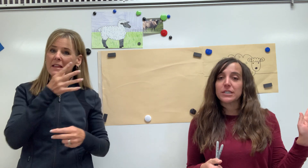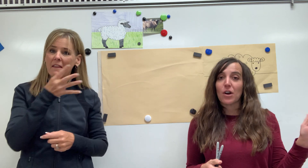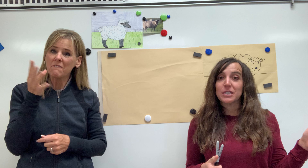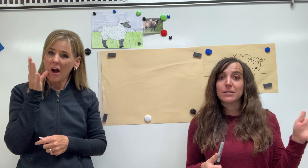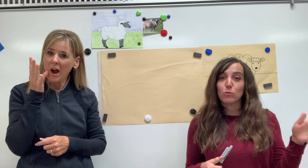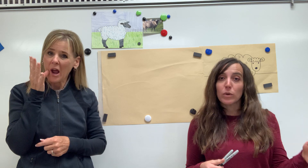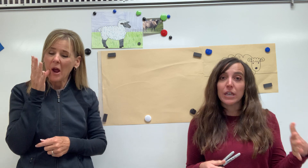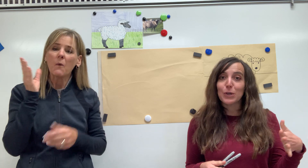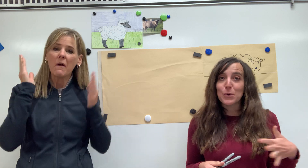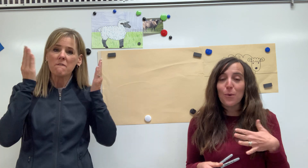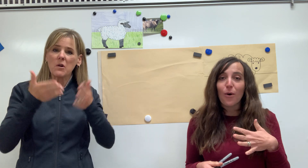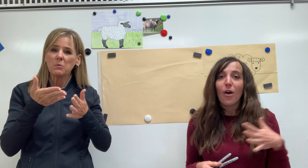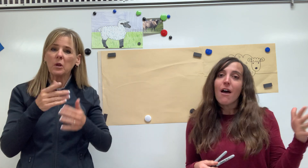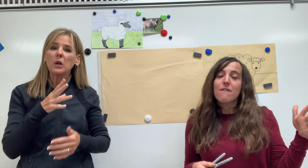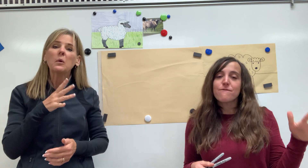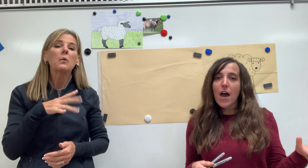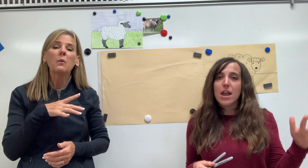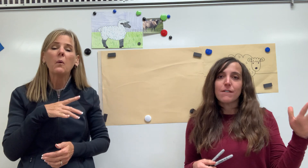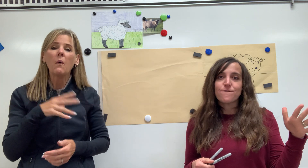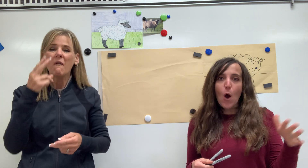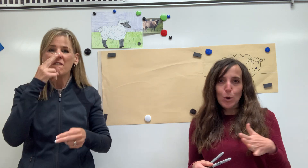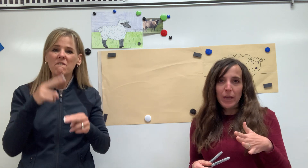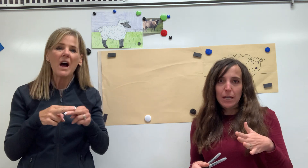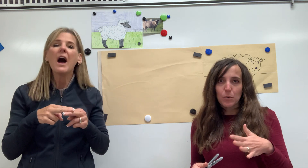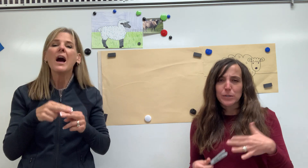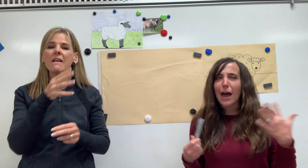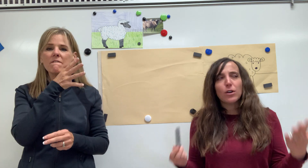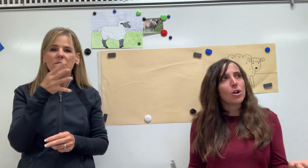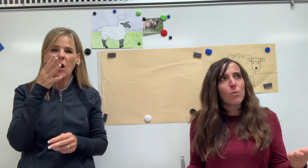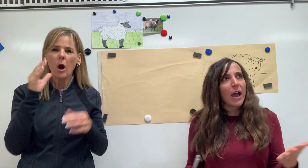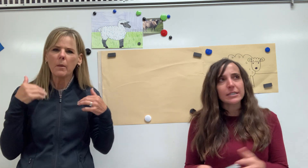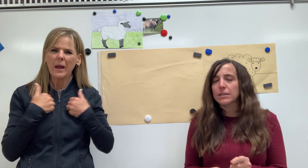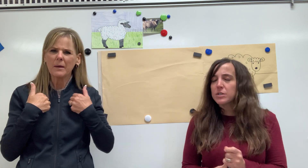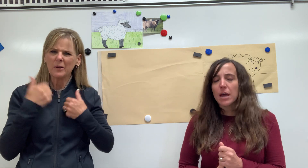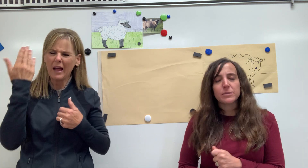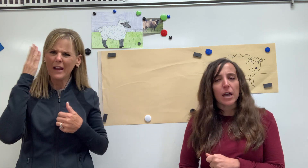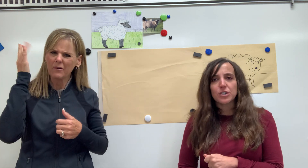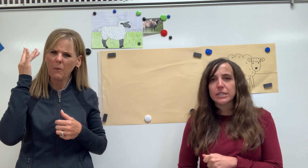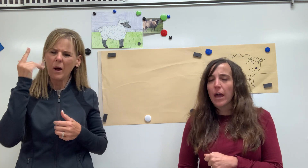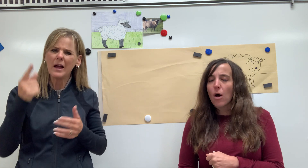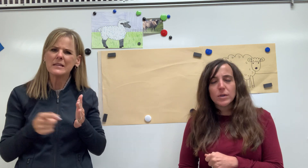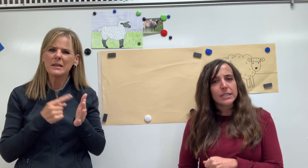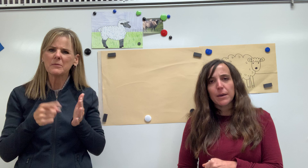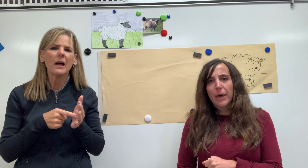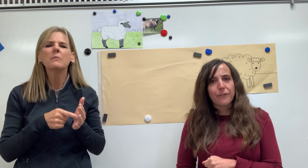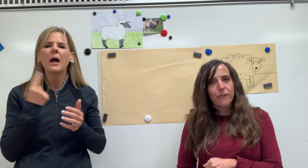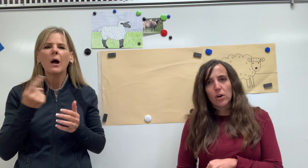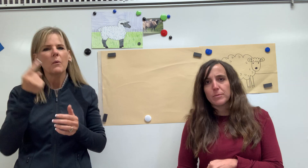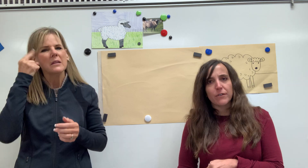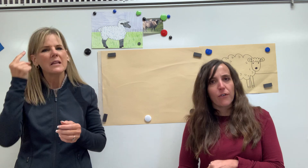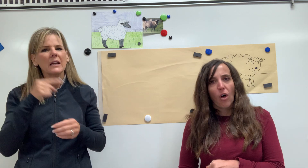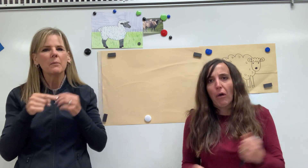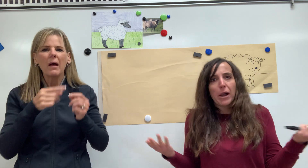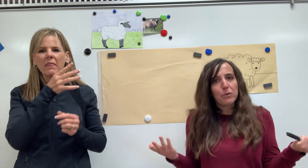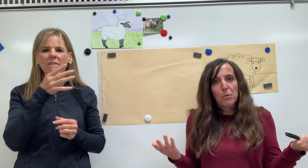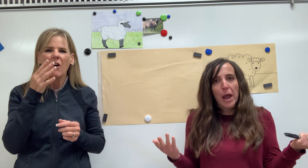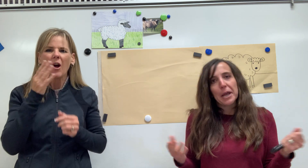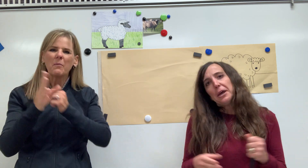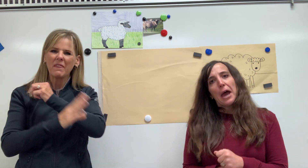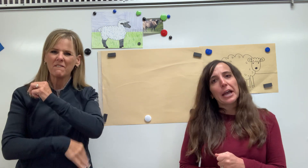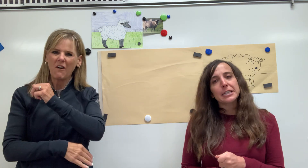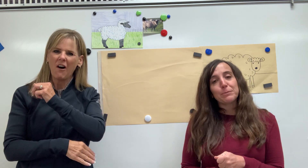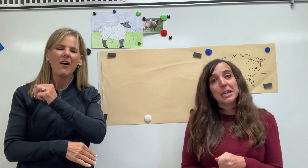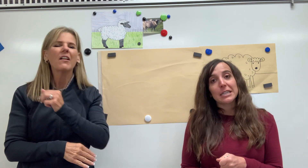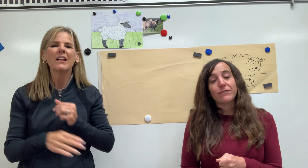to focus on some really cool, fun farm animals. I don't know why, sometimes I always think about the farm in the fall. I don't know